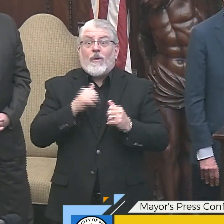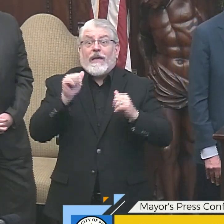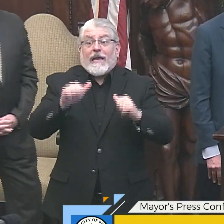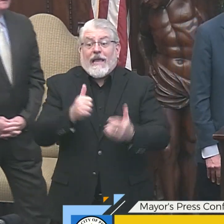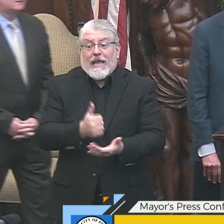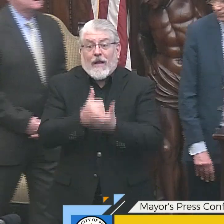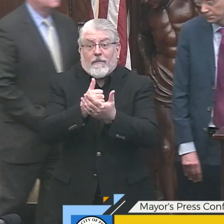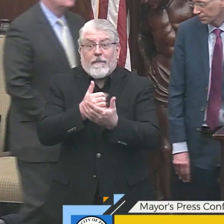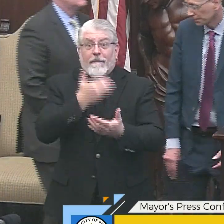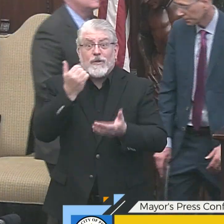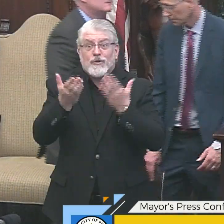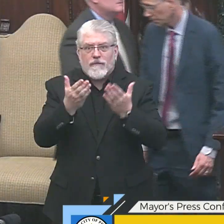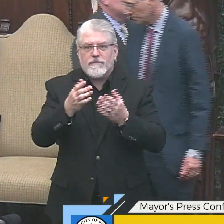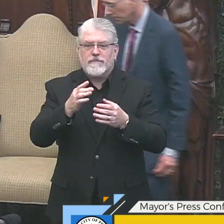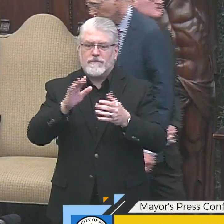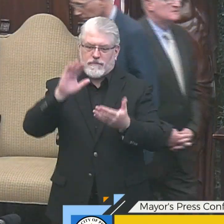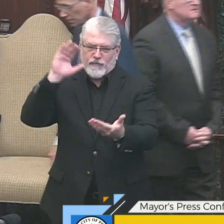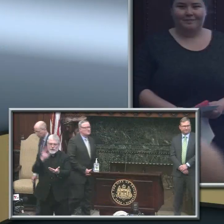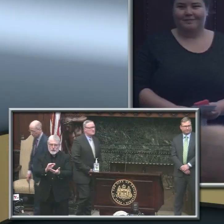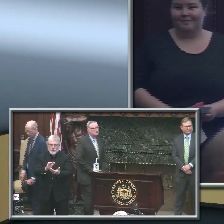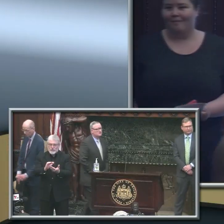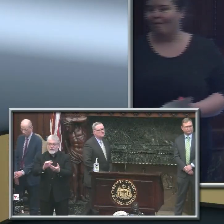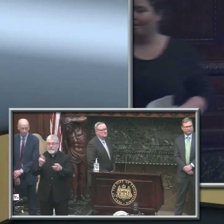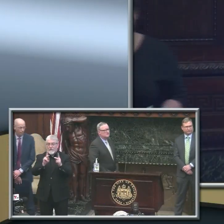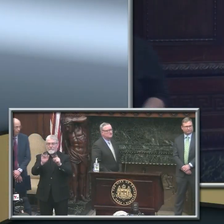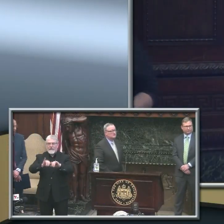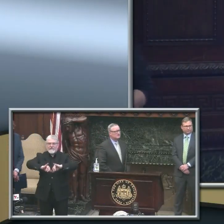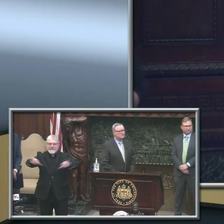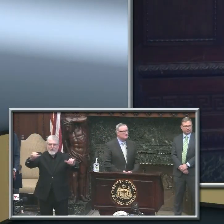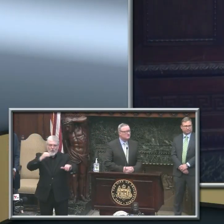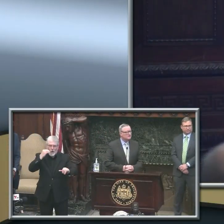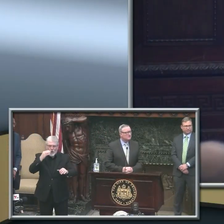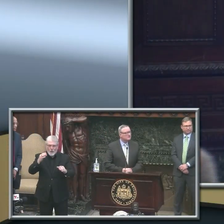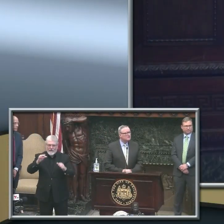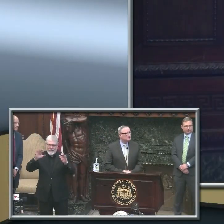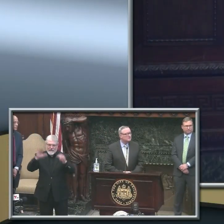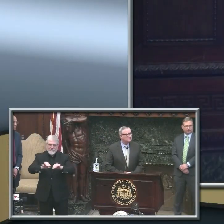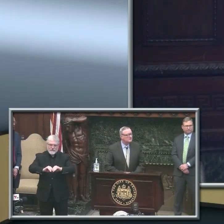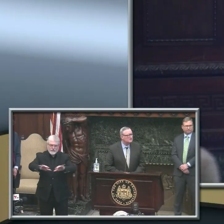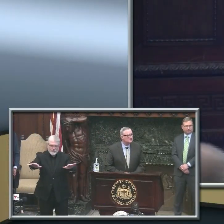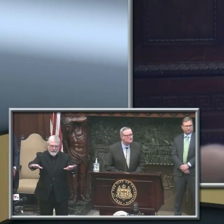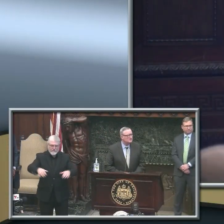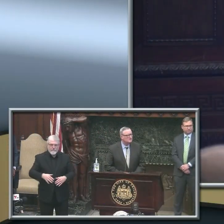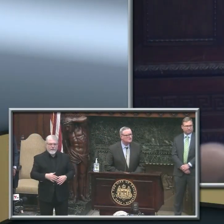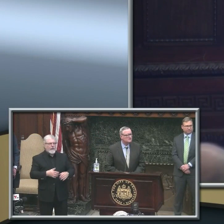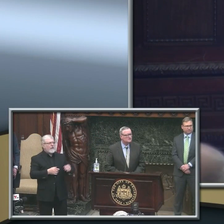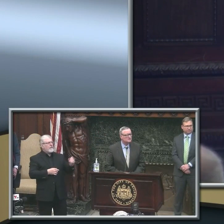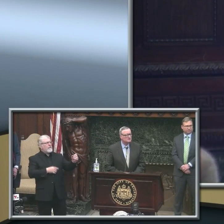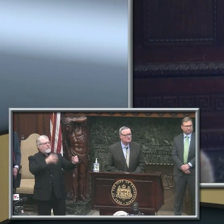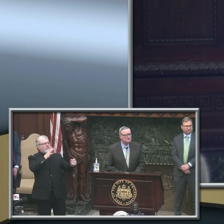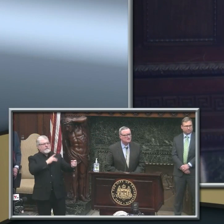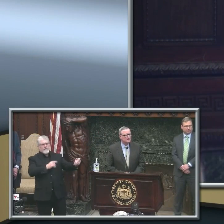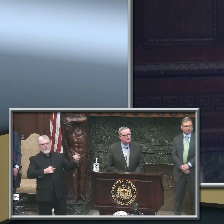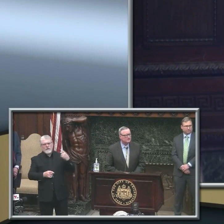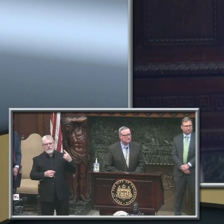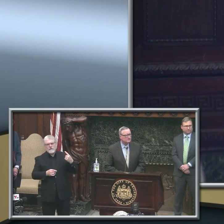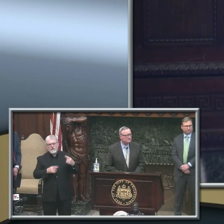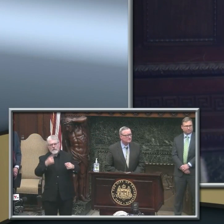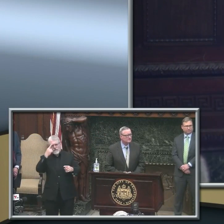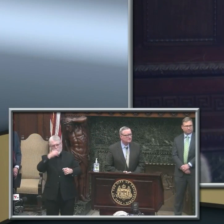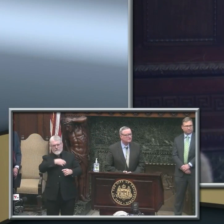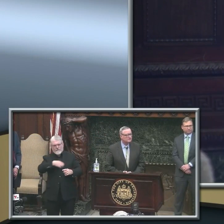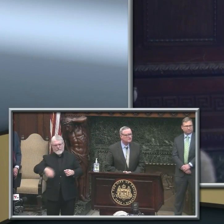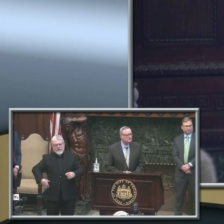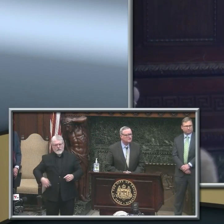Mr. Mayor, I'm curious what you think about some of the comments that other executives have made about hospital capacity.